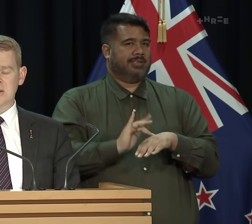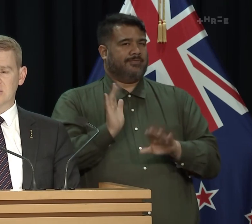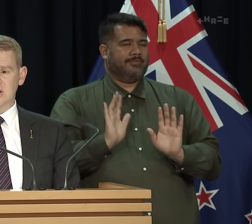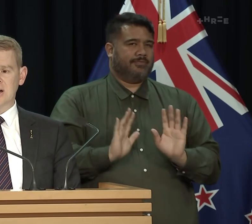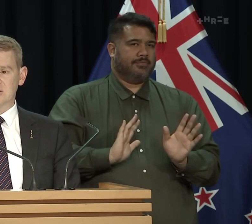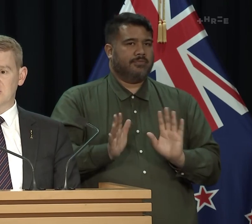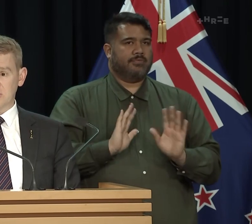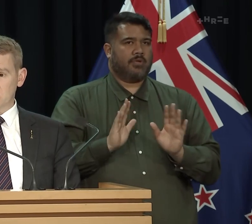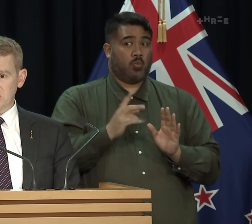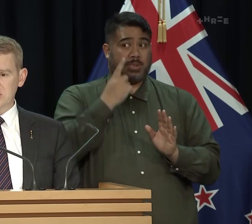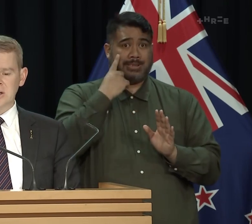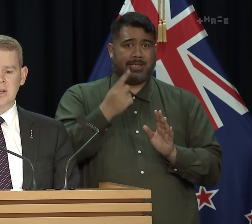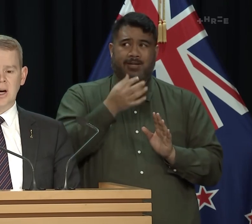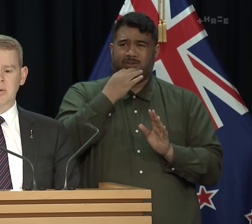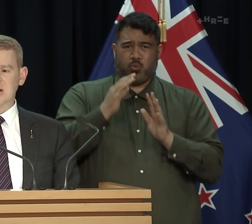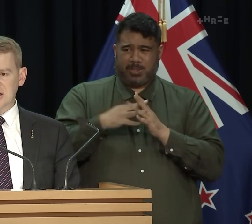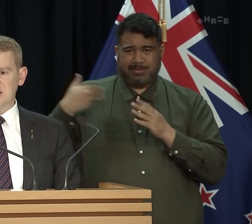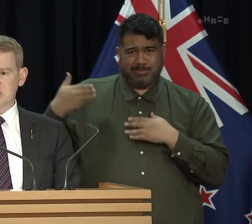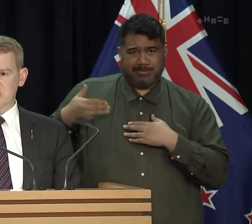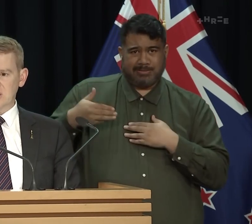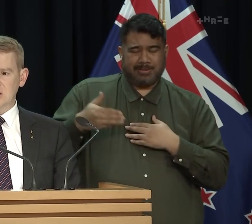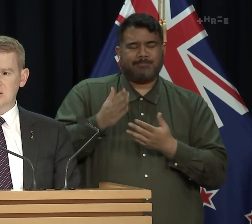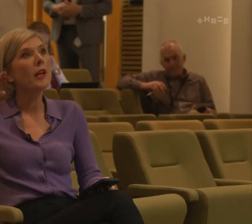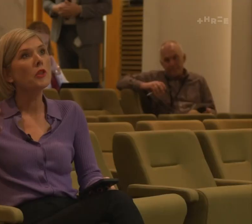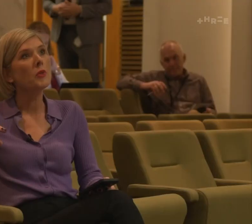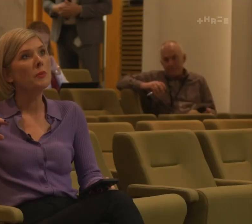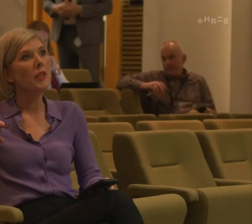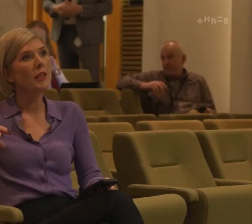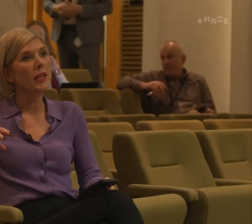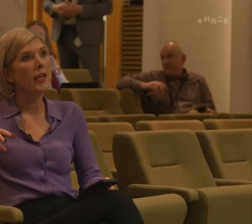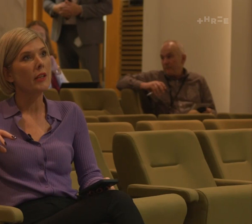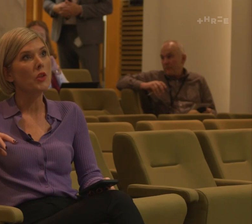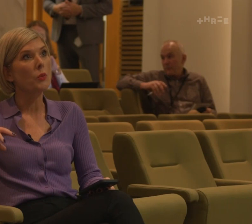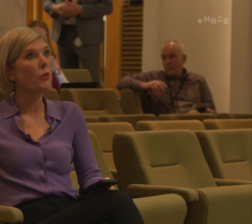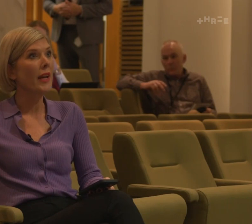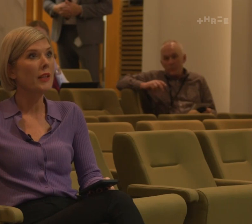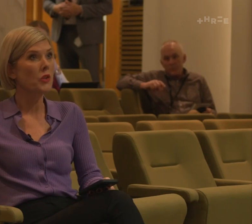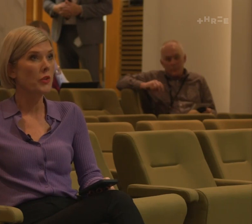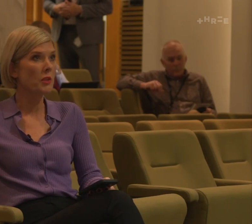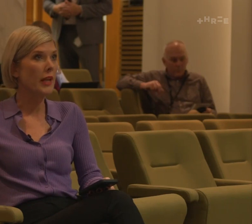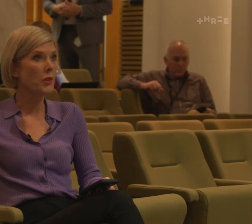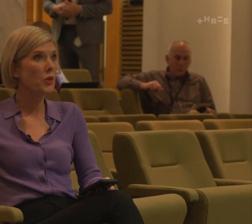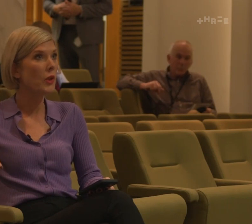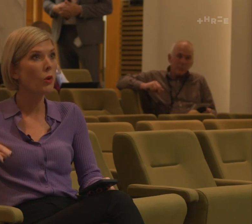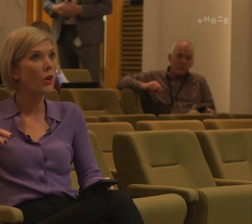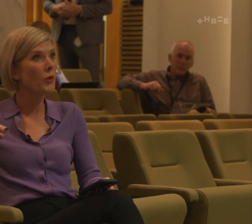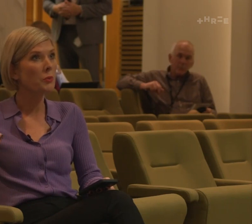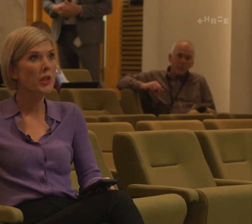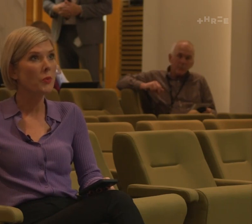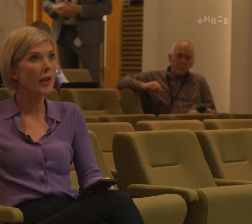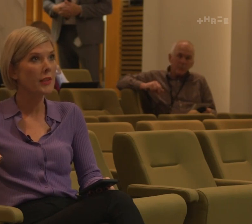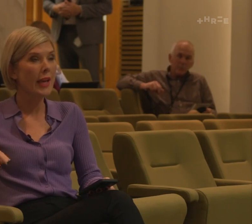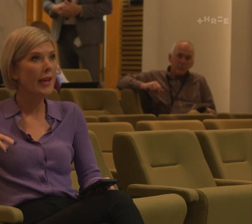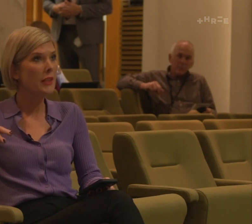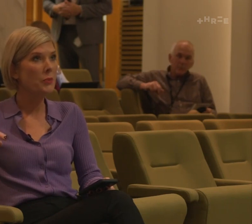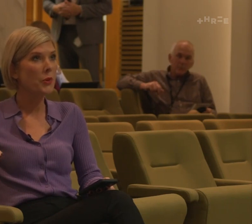experiences of the last, you few weeks clearly demonstrate that. So how did you expect Kitty Allen to walk back into this place, which we all know is